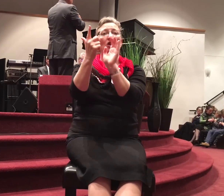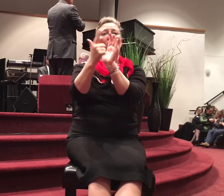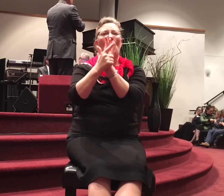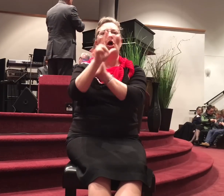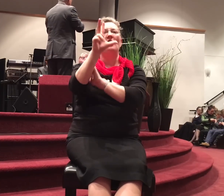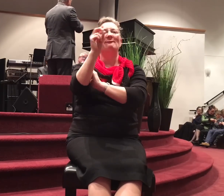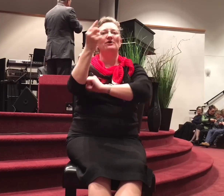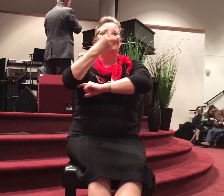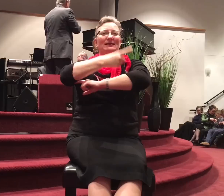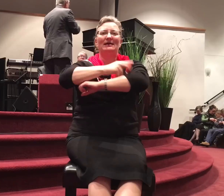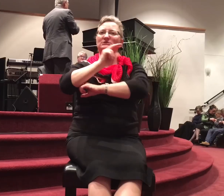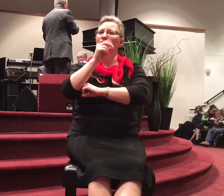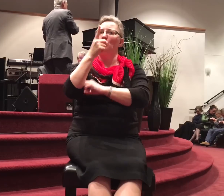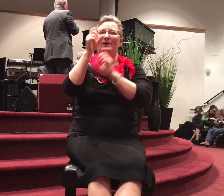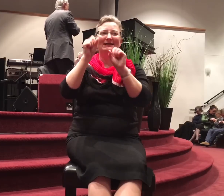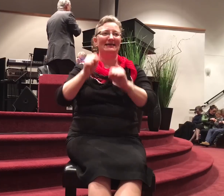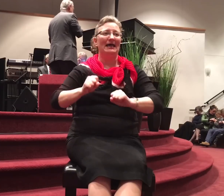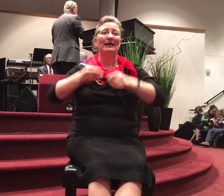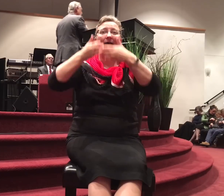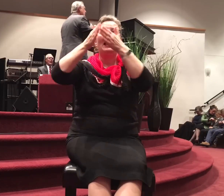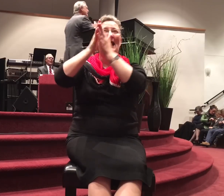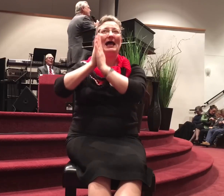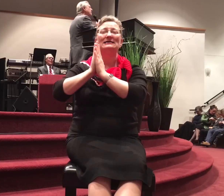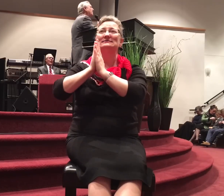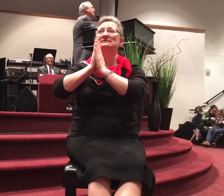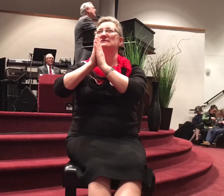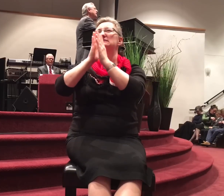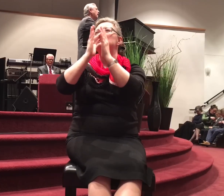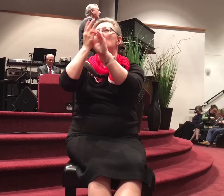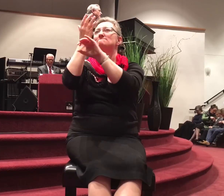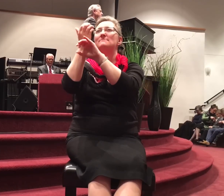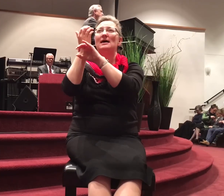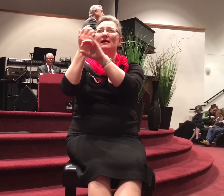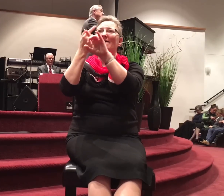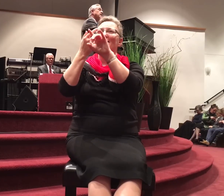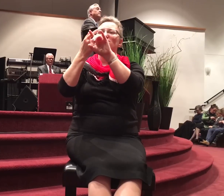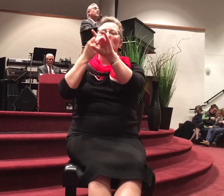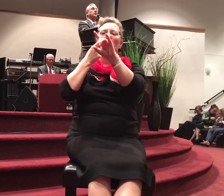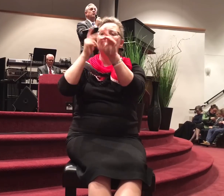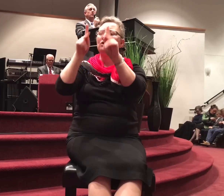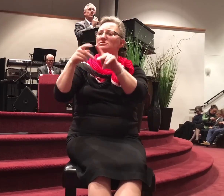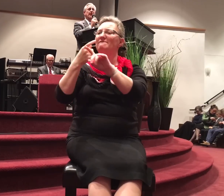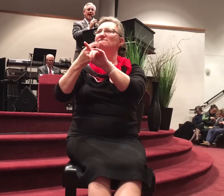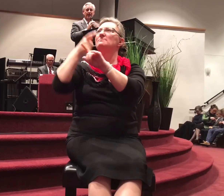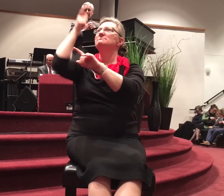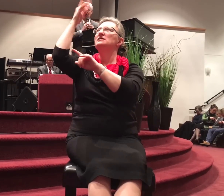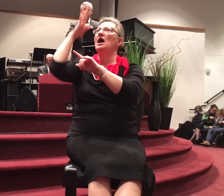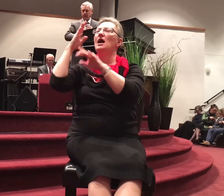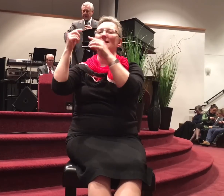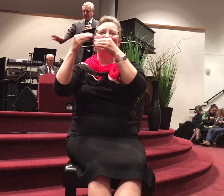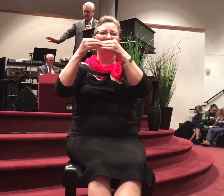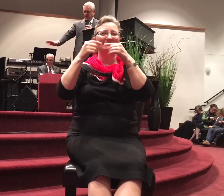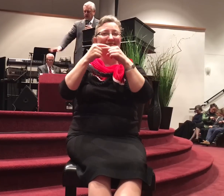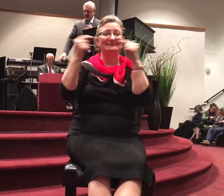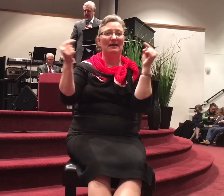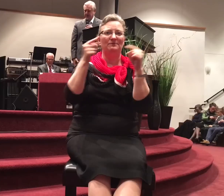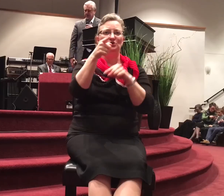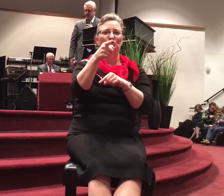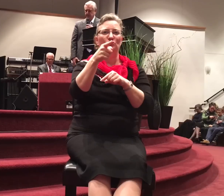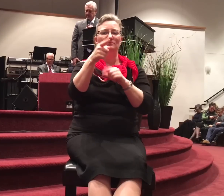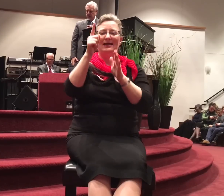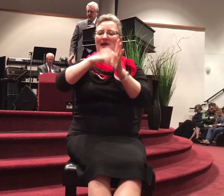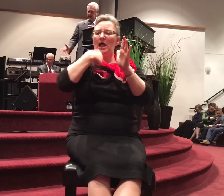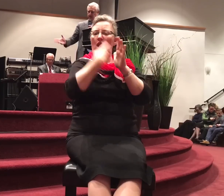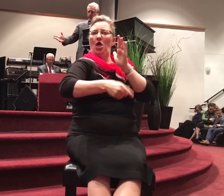can make a petition of any other person or even of any God except for you. Outlaw prayer for 30